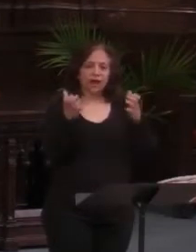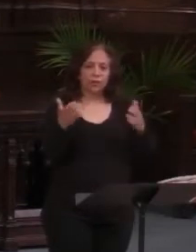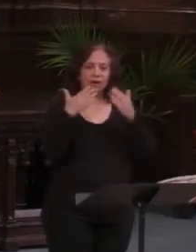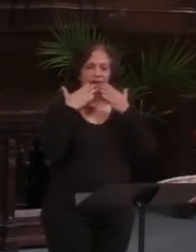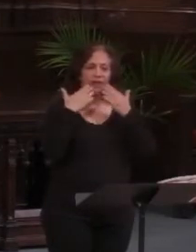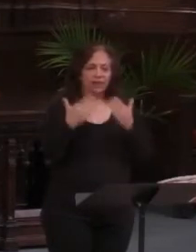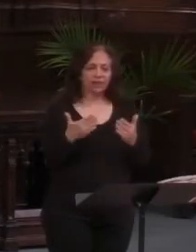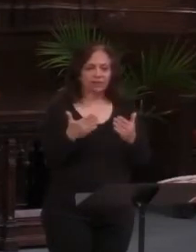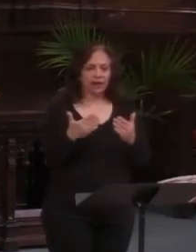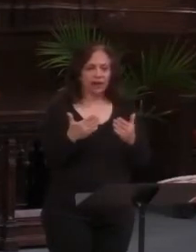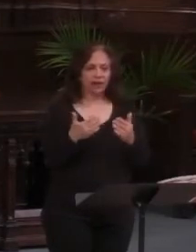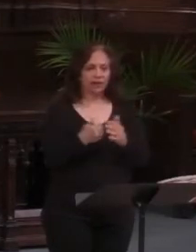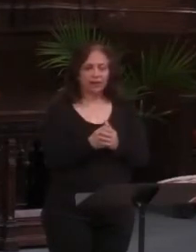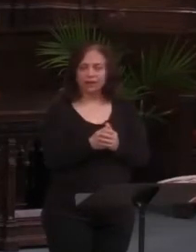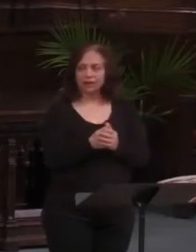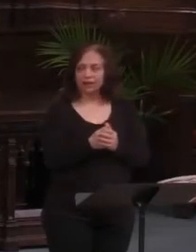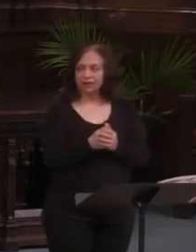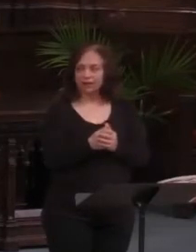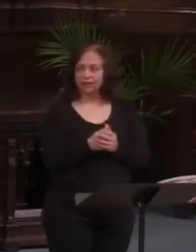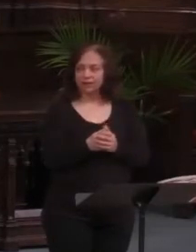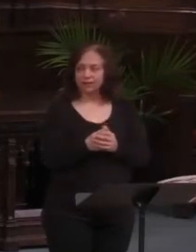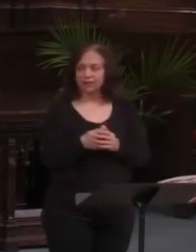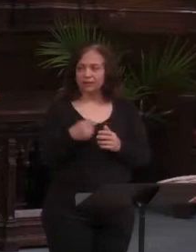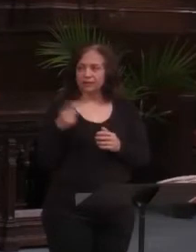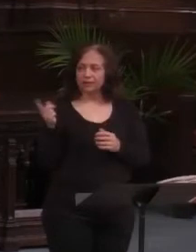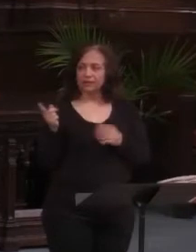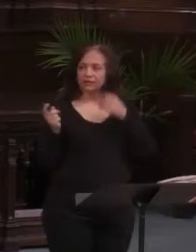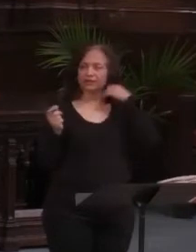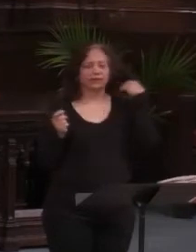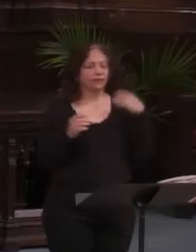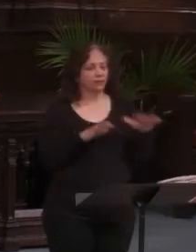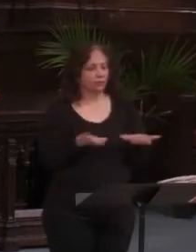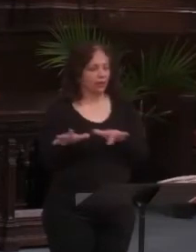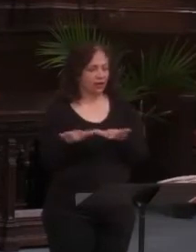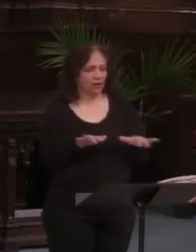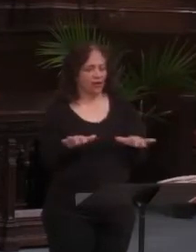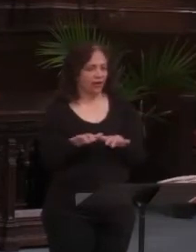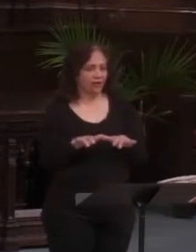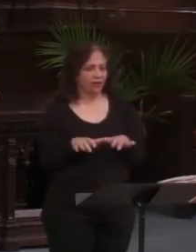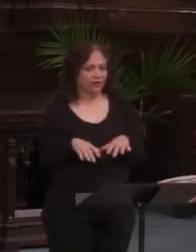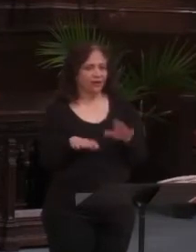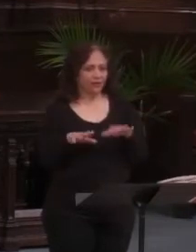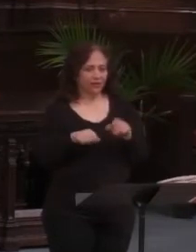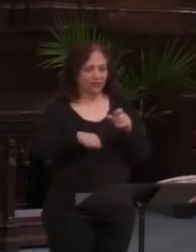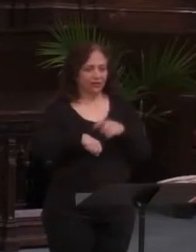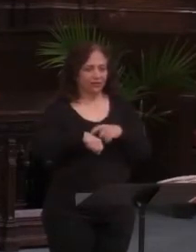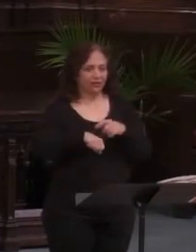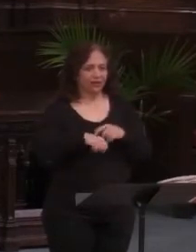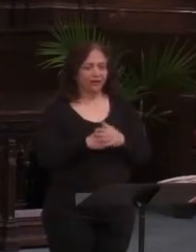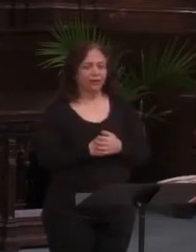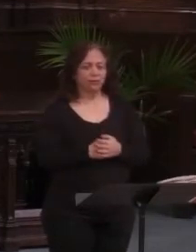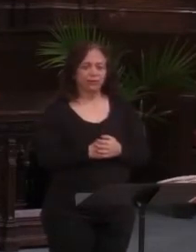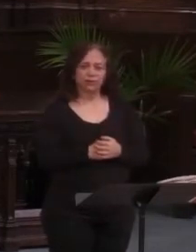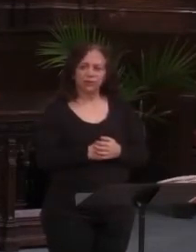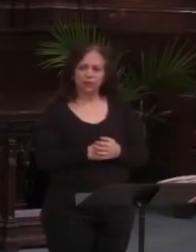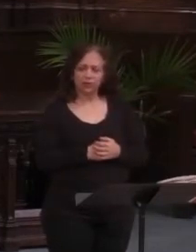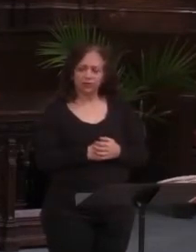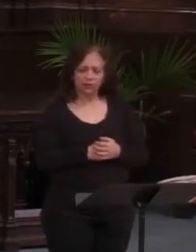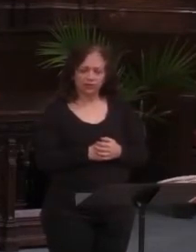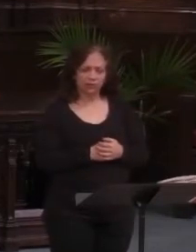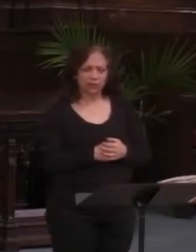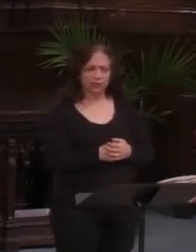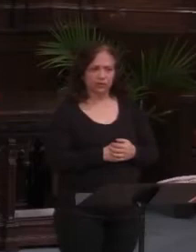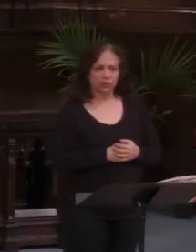thank David Figluzzi for putting that together. David Figluzzi put a lot of time into helping us see the names of some of the